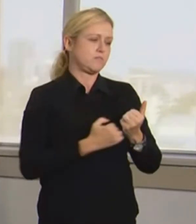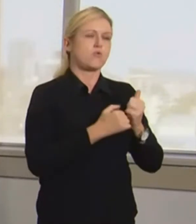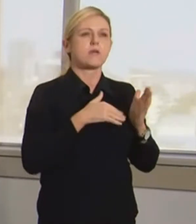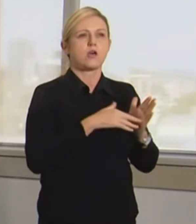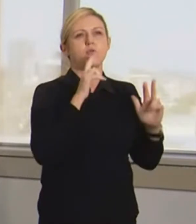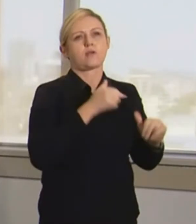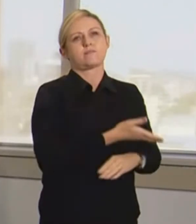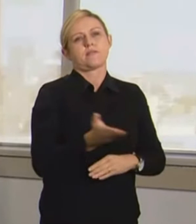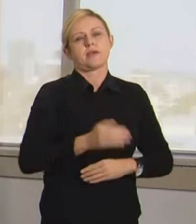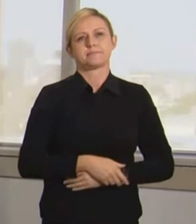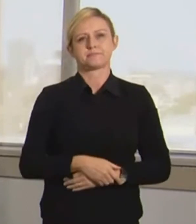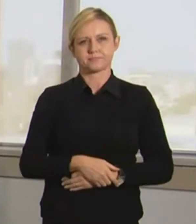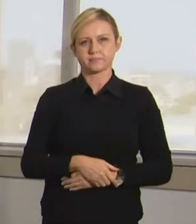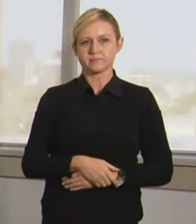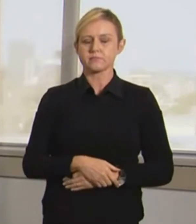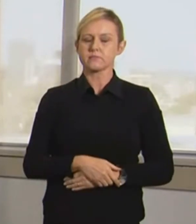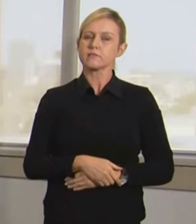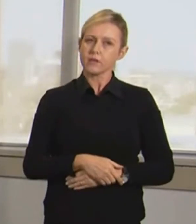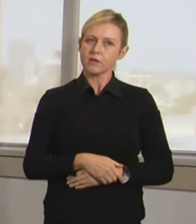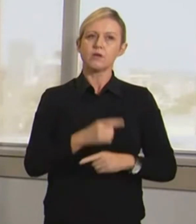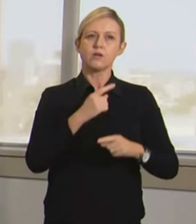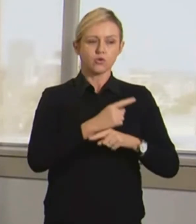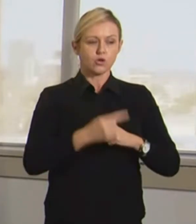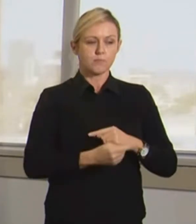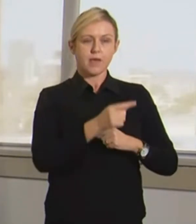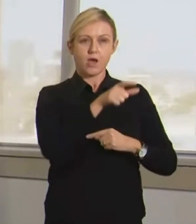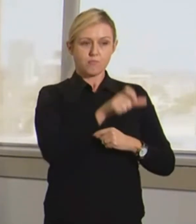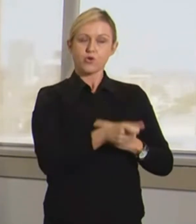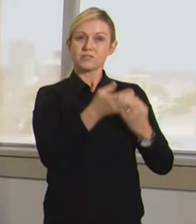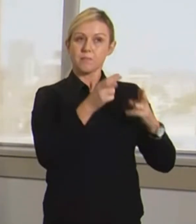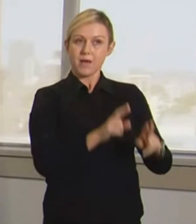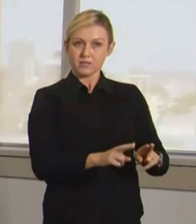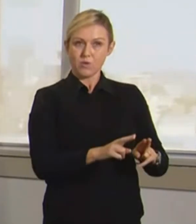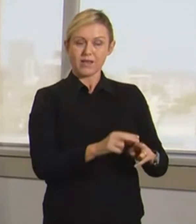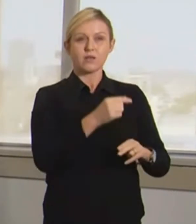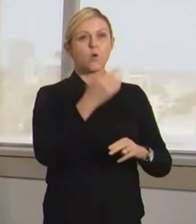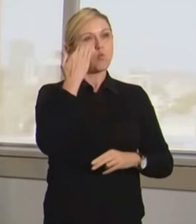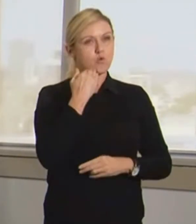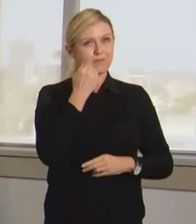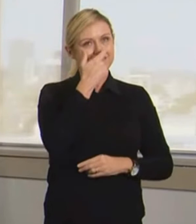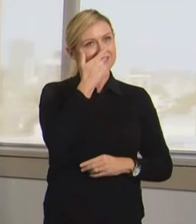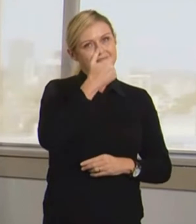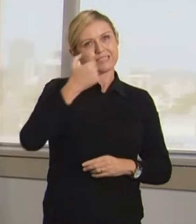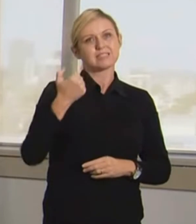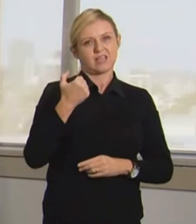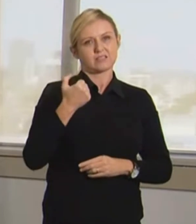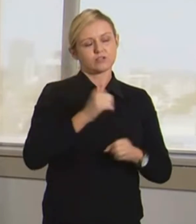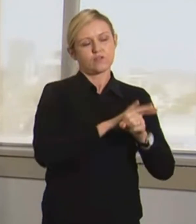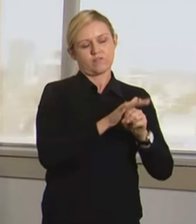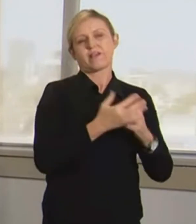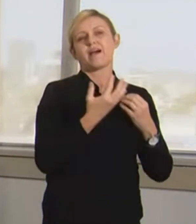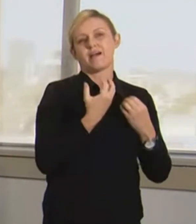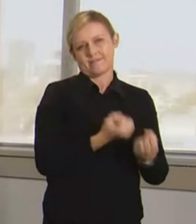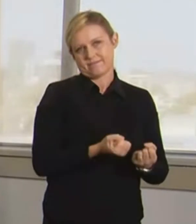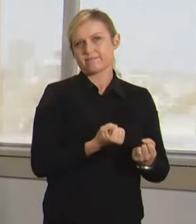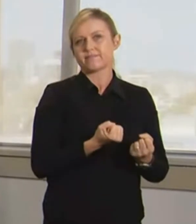death linked to the aged care Newmarch house, it was in a 76-year-old female with confirmed COVID infection